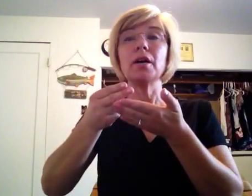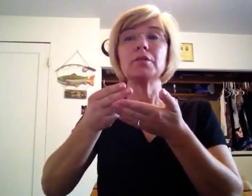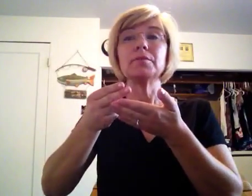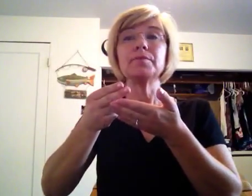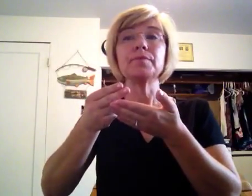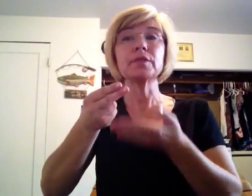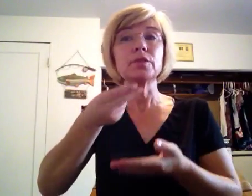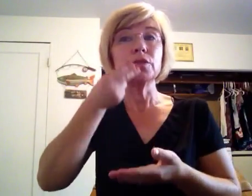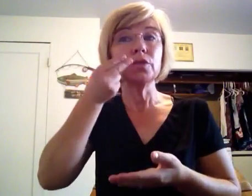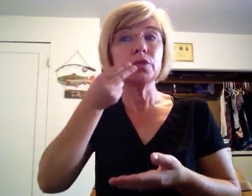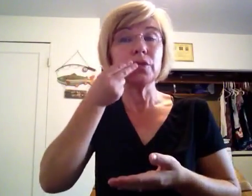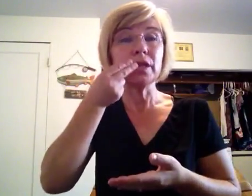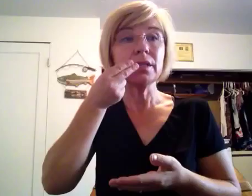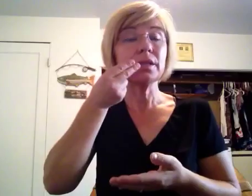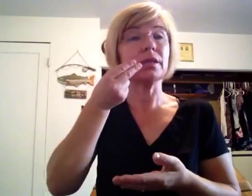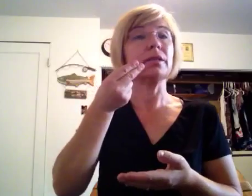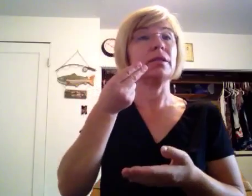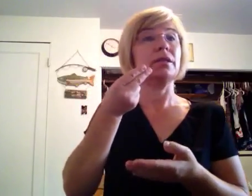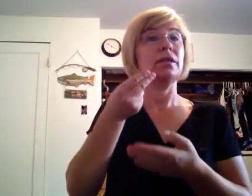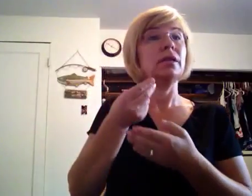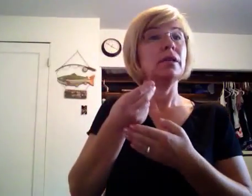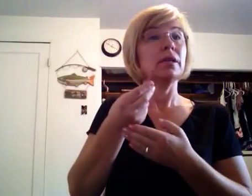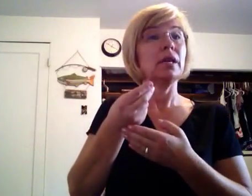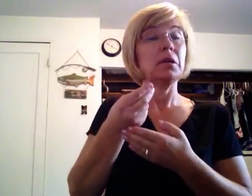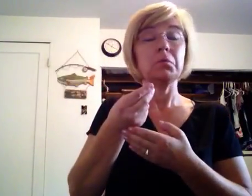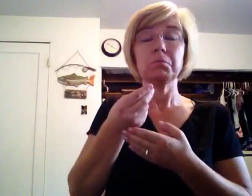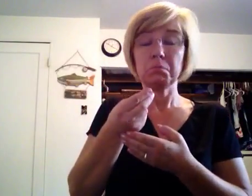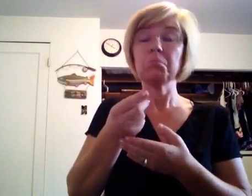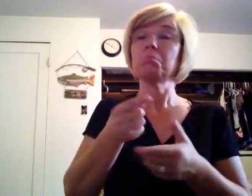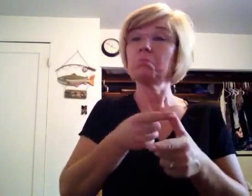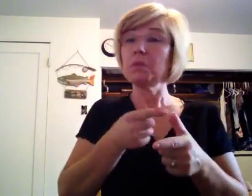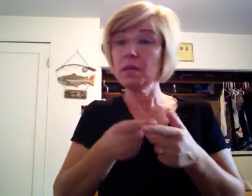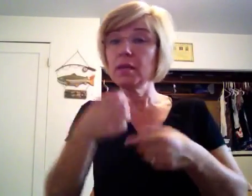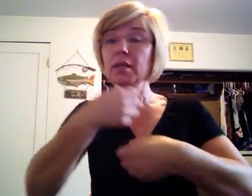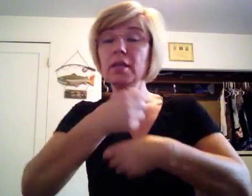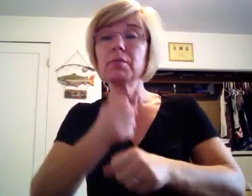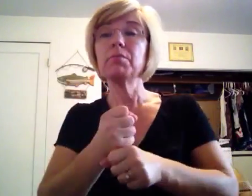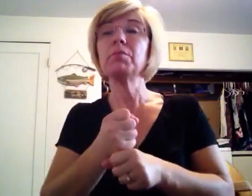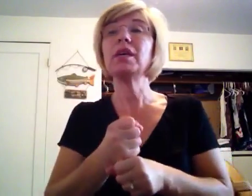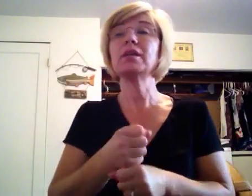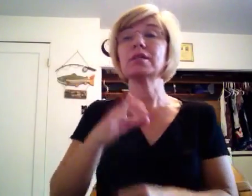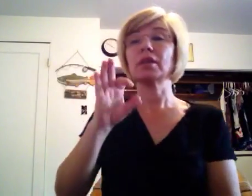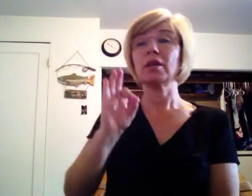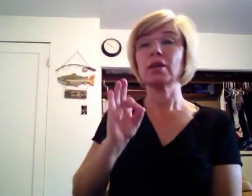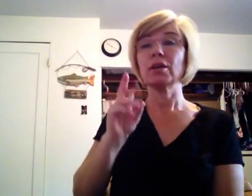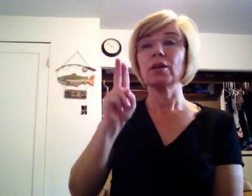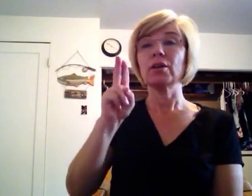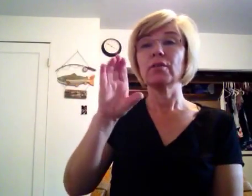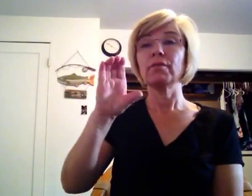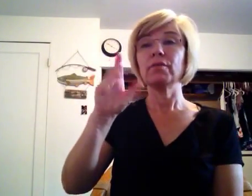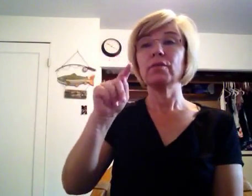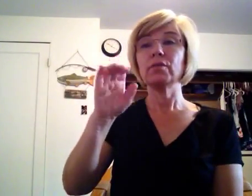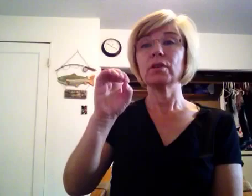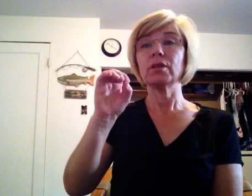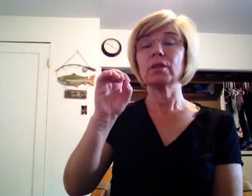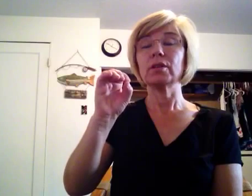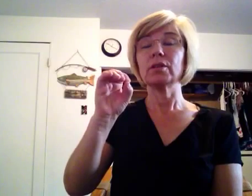make glucose or sugar, which is the energy and food for the plant. Oxygen is also produced by the plant in this